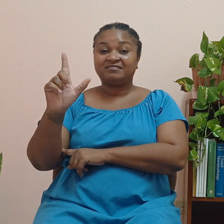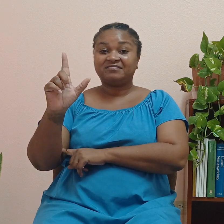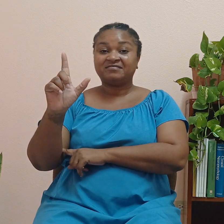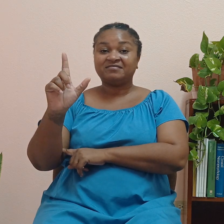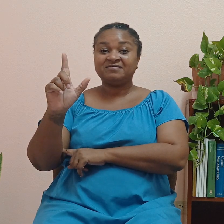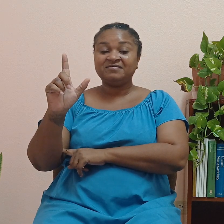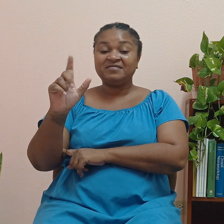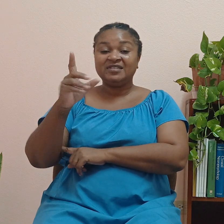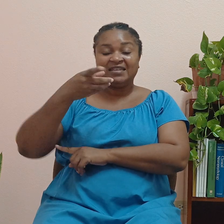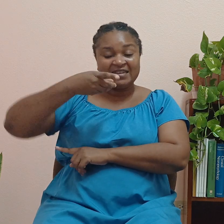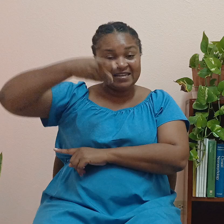Daniel,